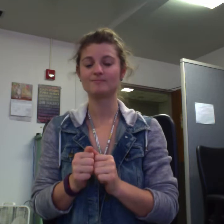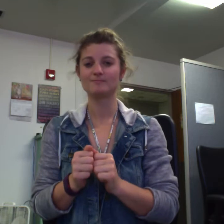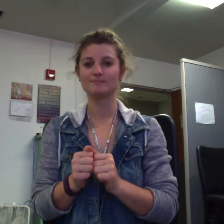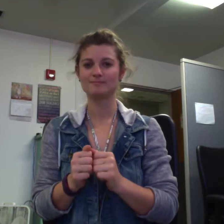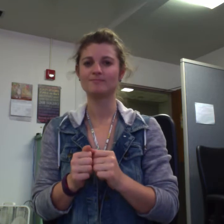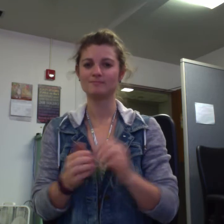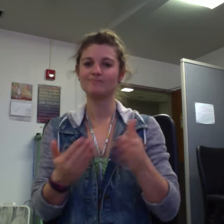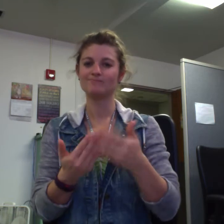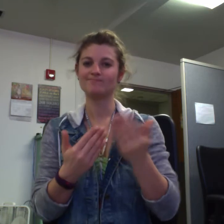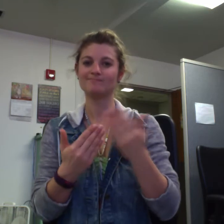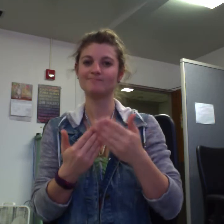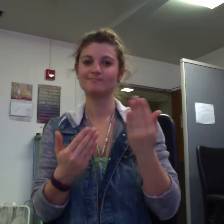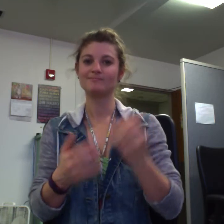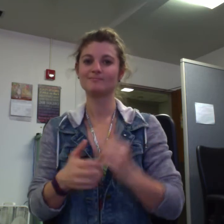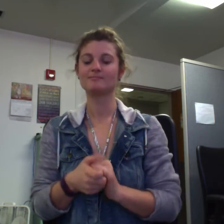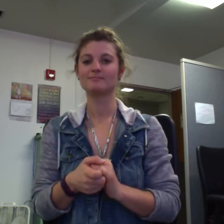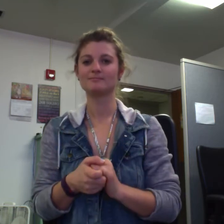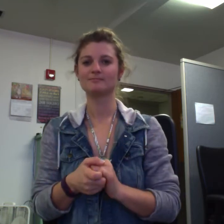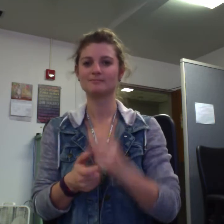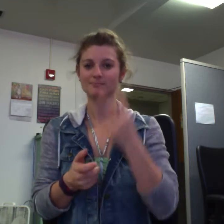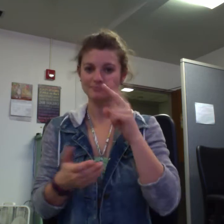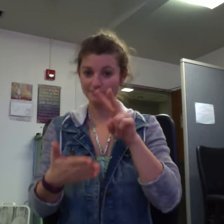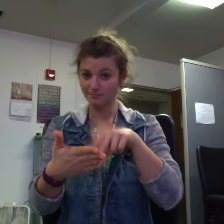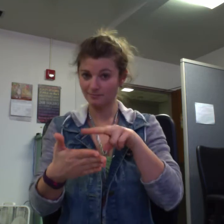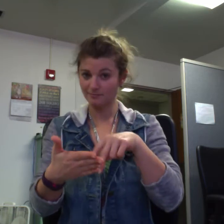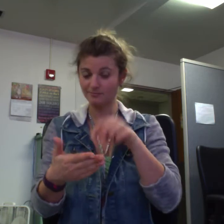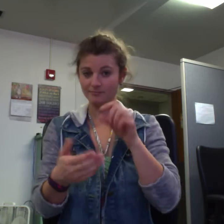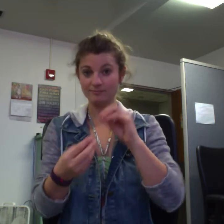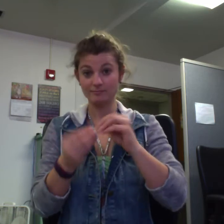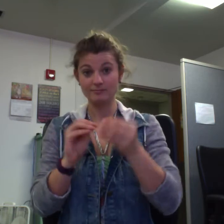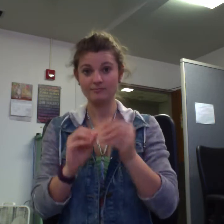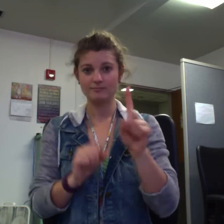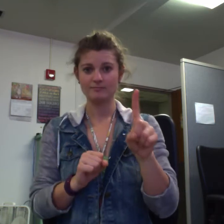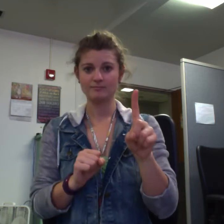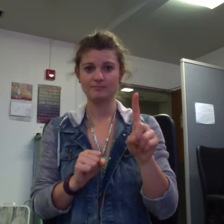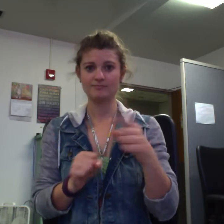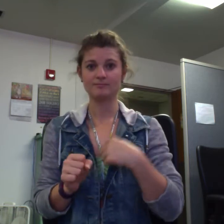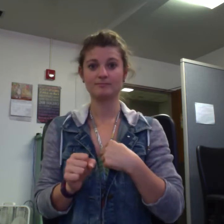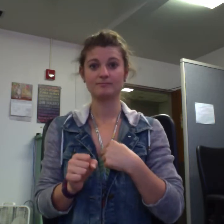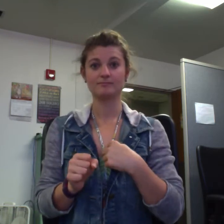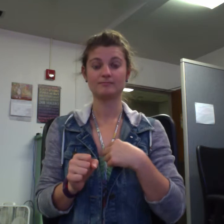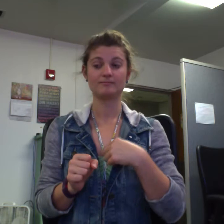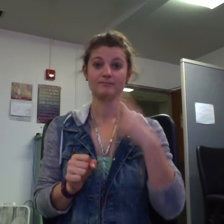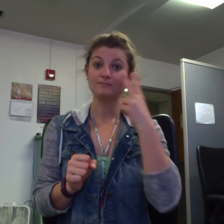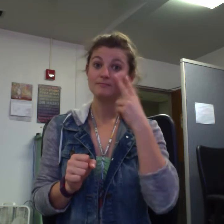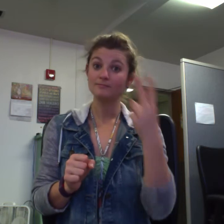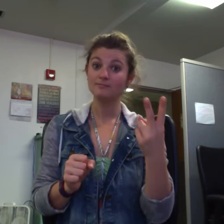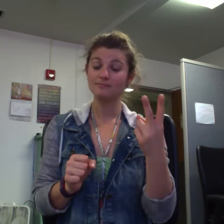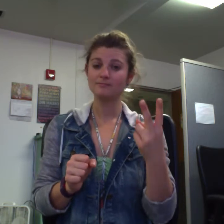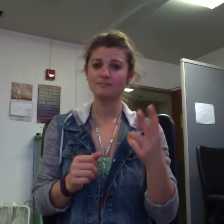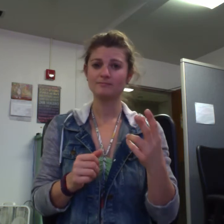So let's read number 1, the way it's chunked correctly. It says, I saw a gray-green slimy thing like a